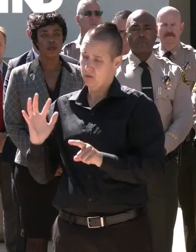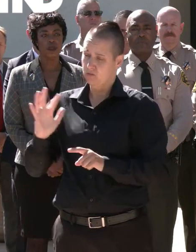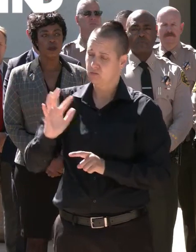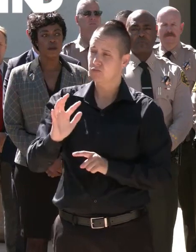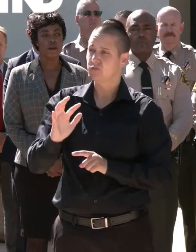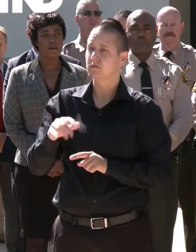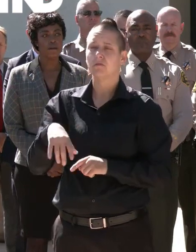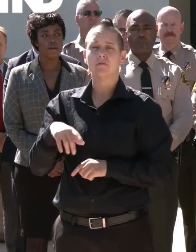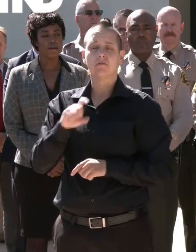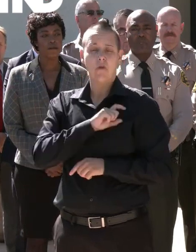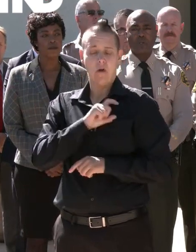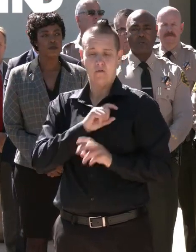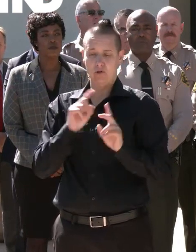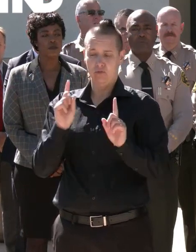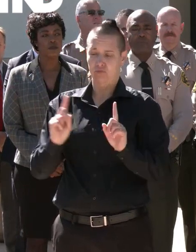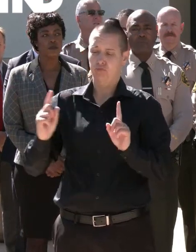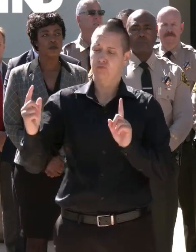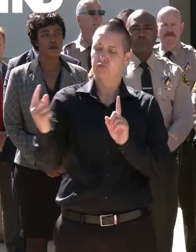deputies surrounded the residence